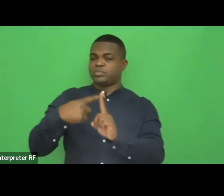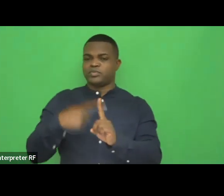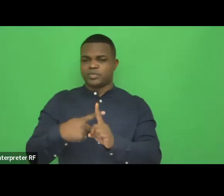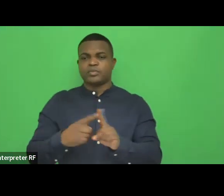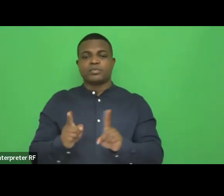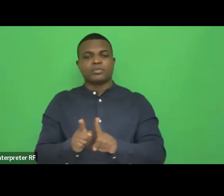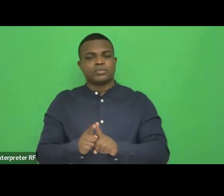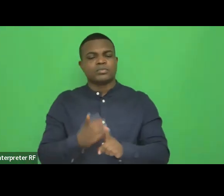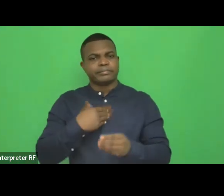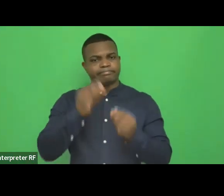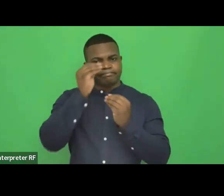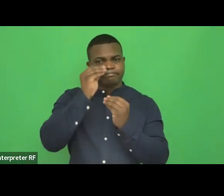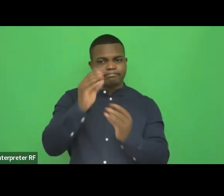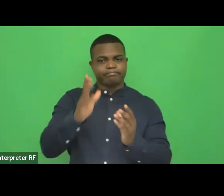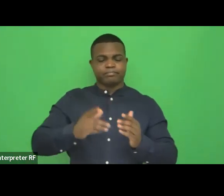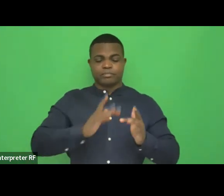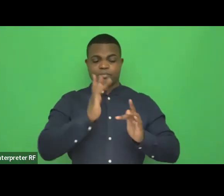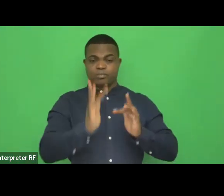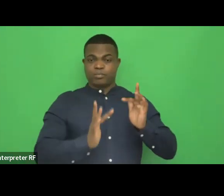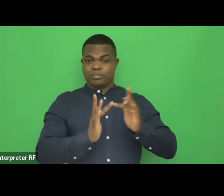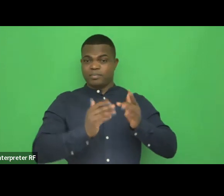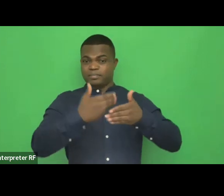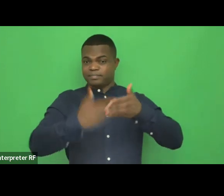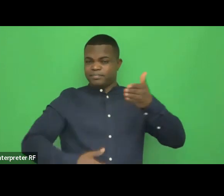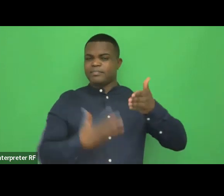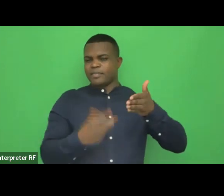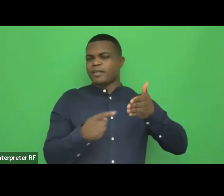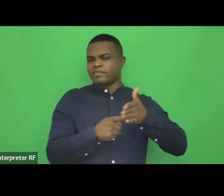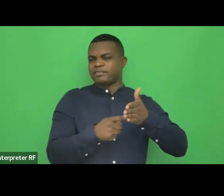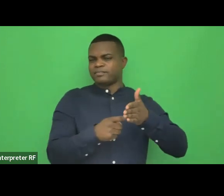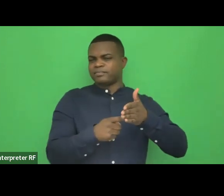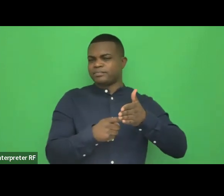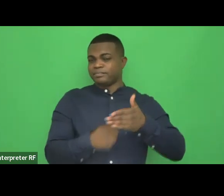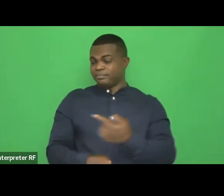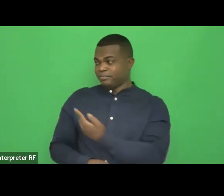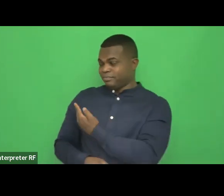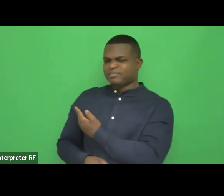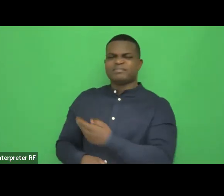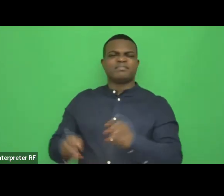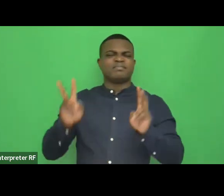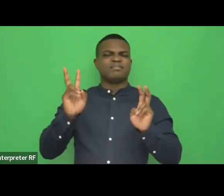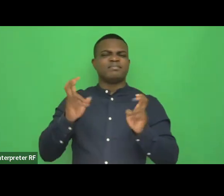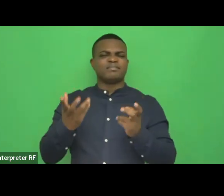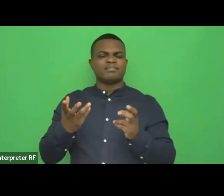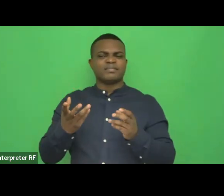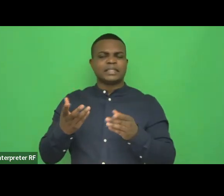inclusivepublishing.org/apps, where there's a roundup of lots of different reading apps and what they offer for people around